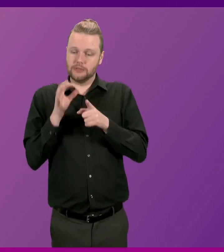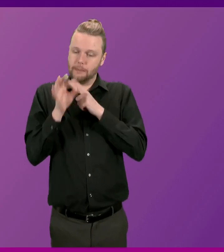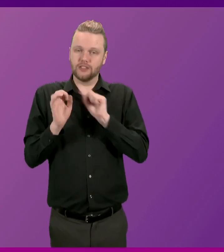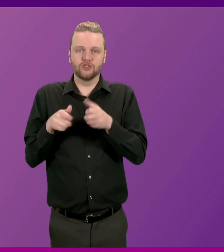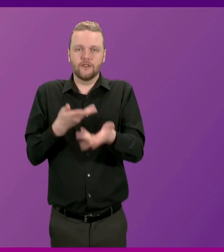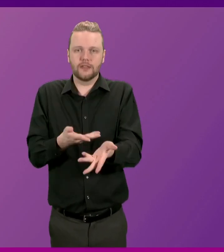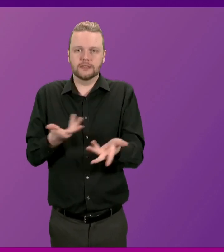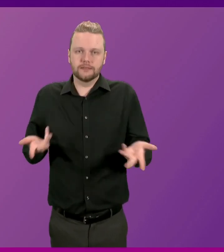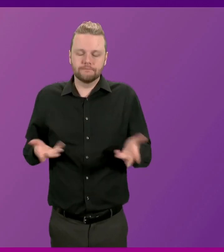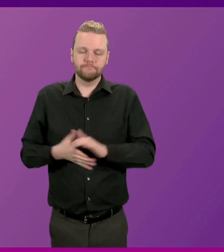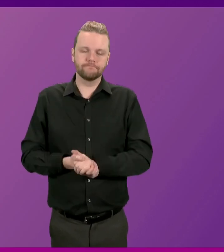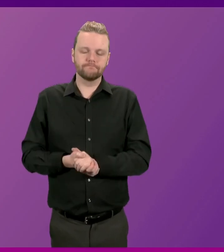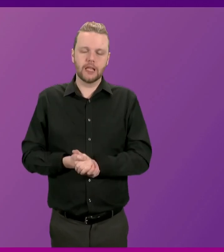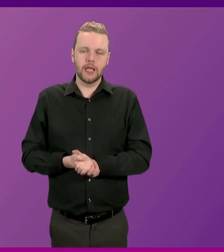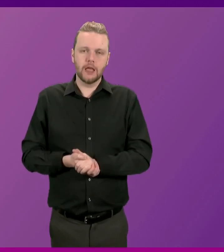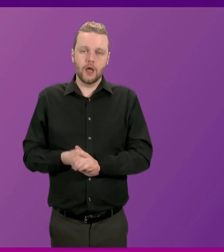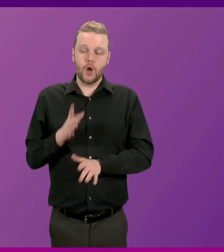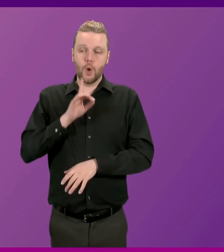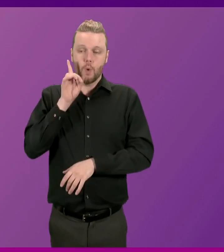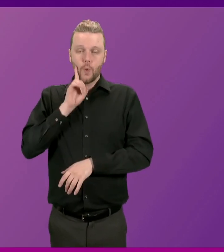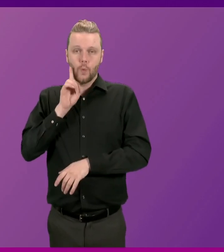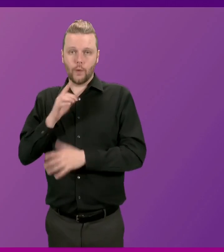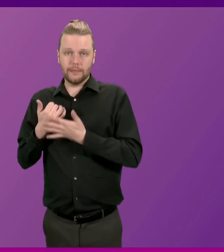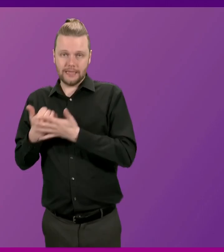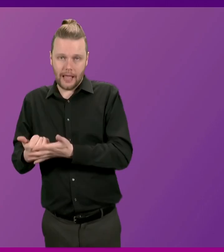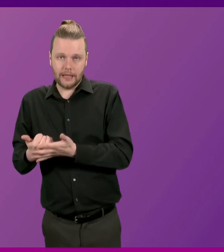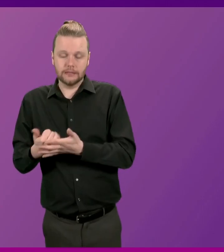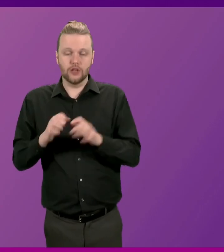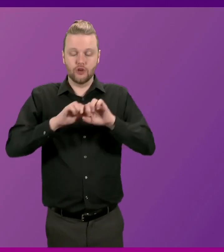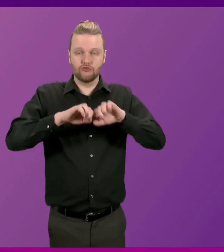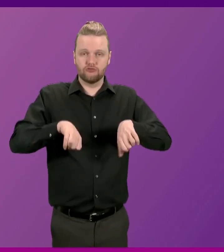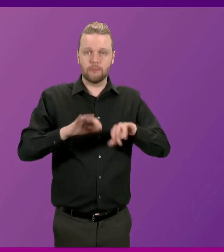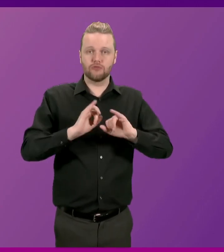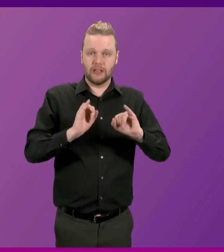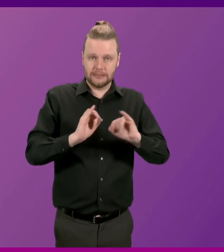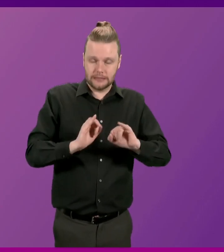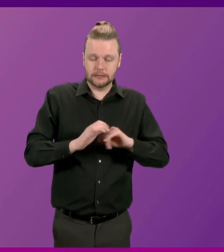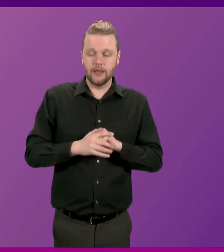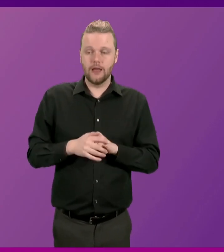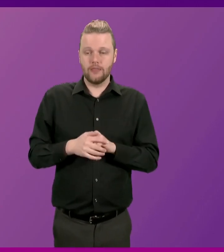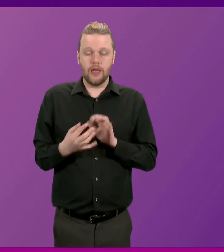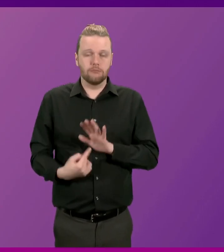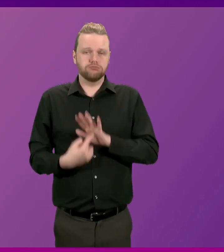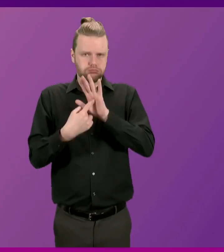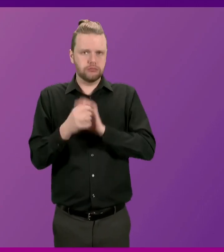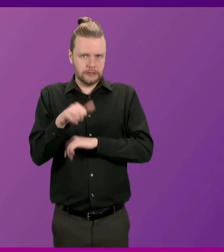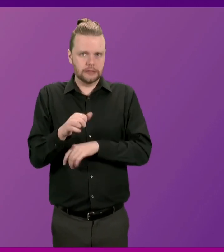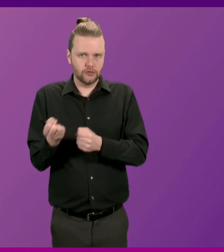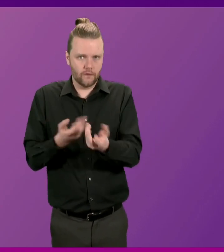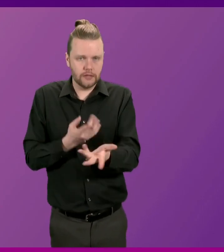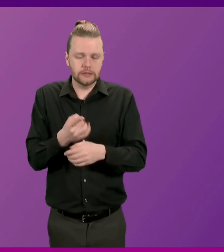services, and it's women's aid and rape crisis being key gender-based violence services, but also we have